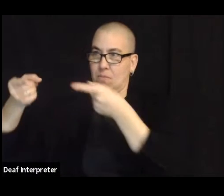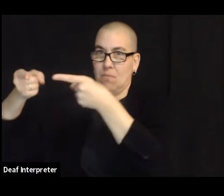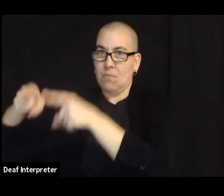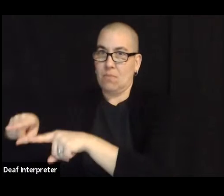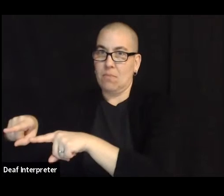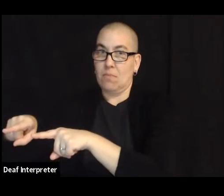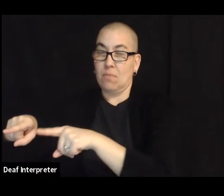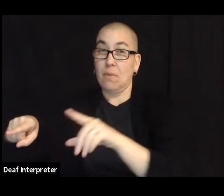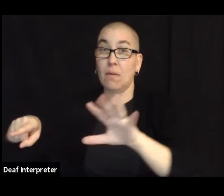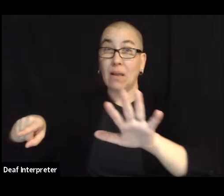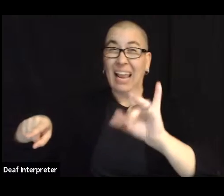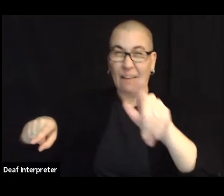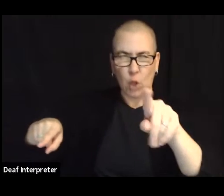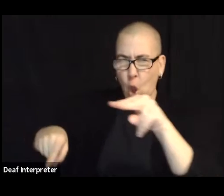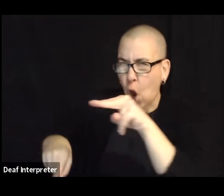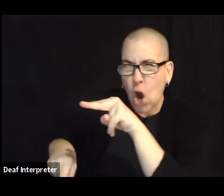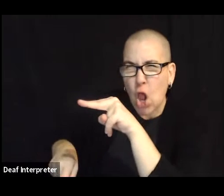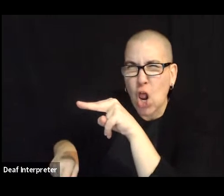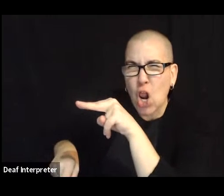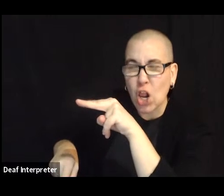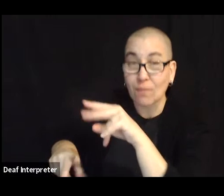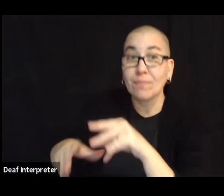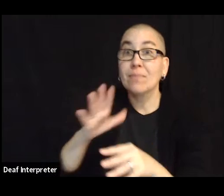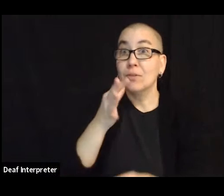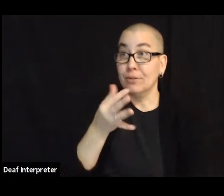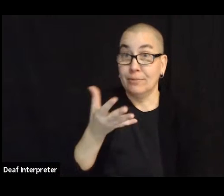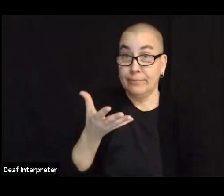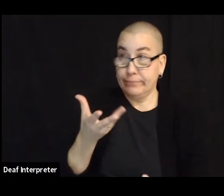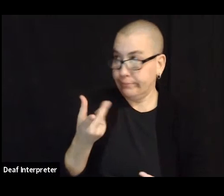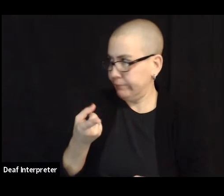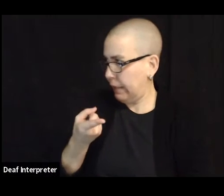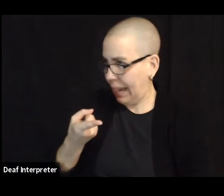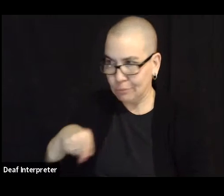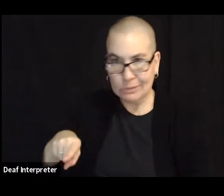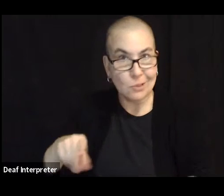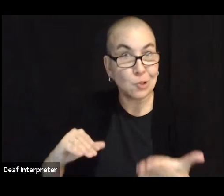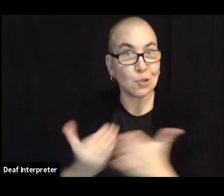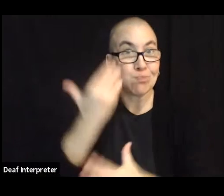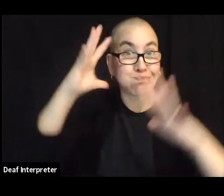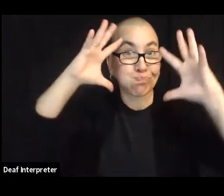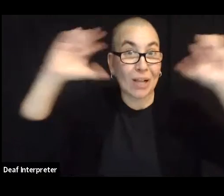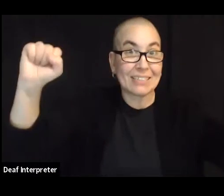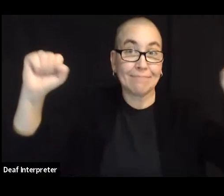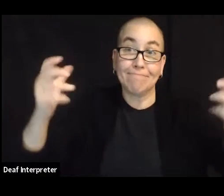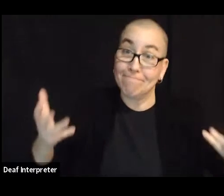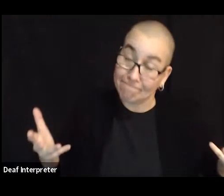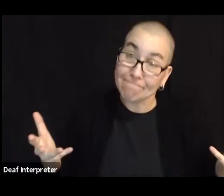administration in place by that point. And so this announcement being made